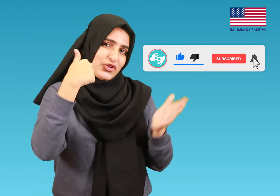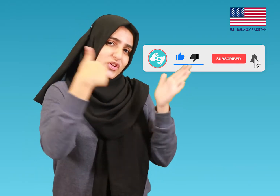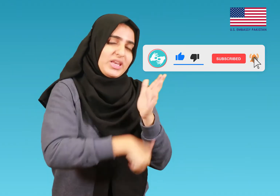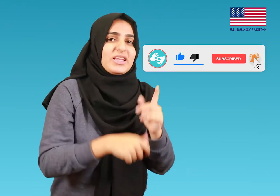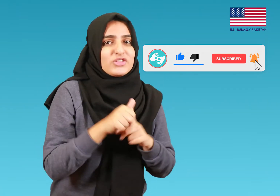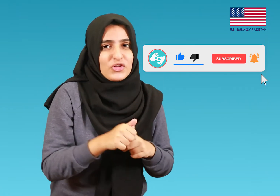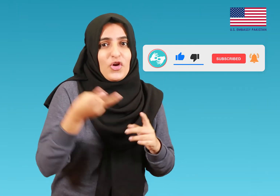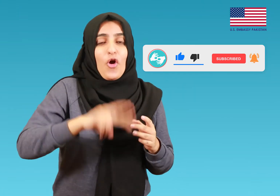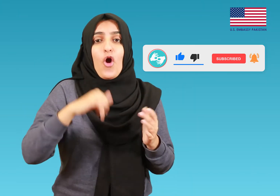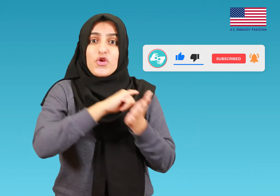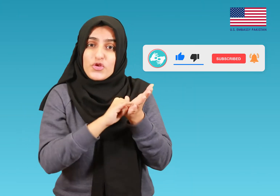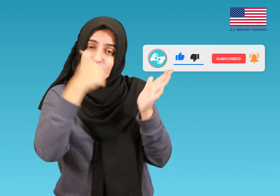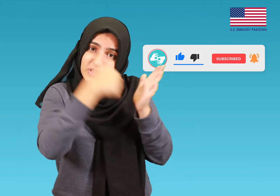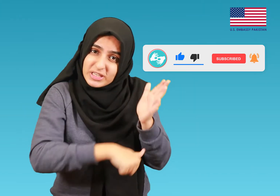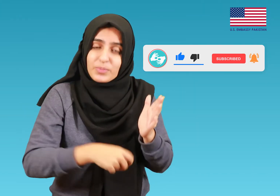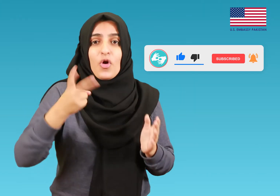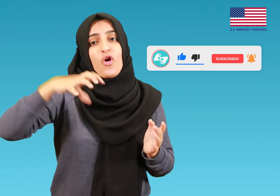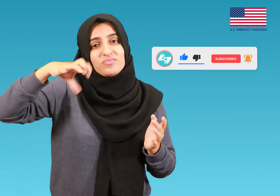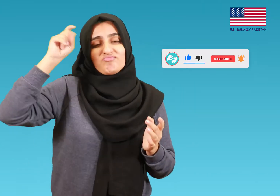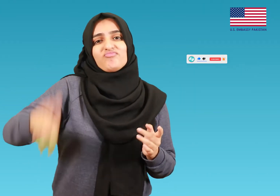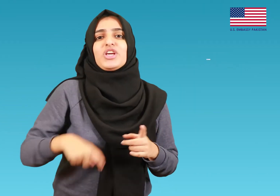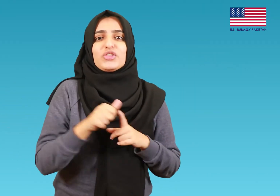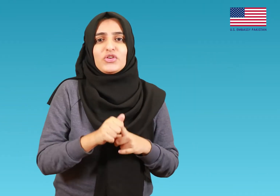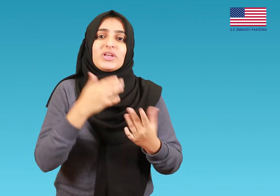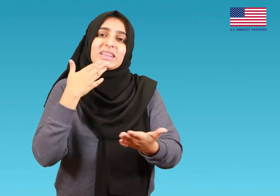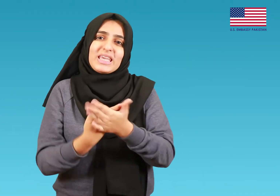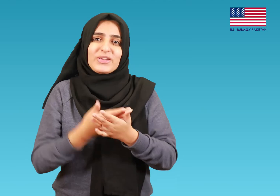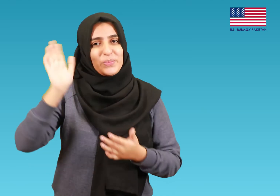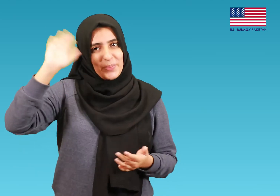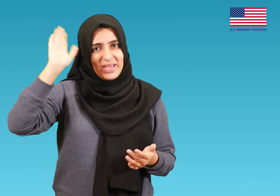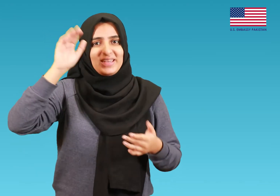subscribe to our channel, and turn on the notifications. Thank you so much. Goodbye.